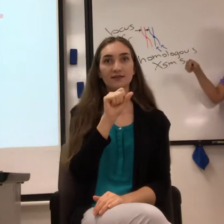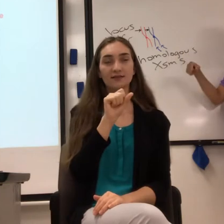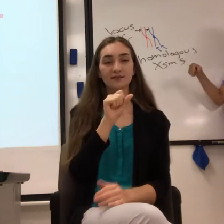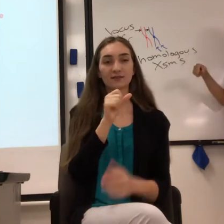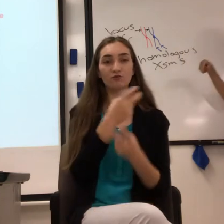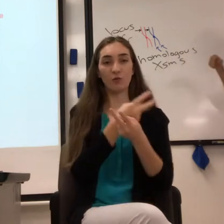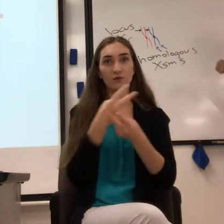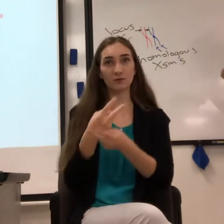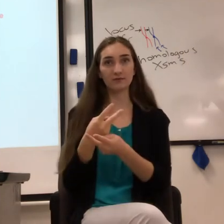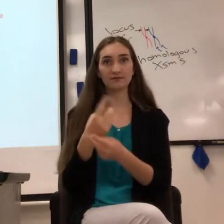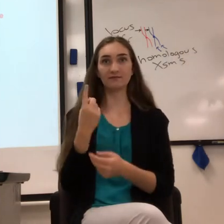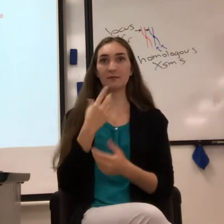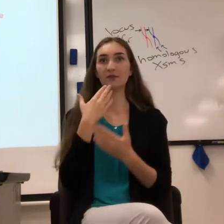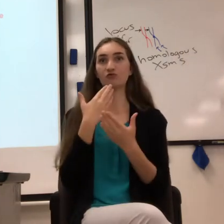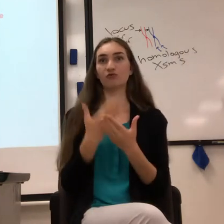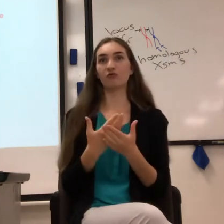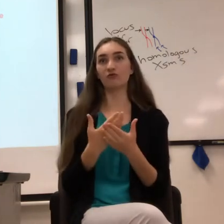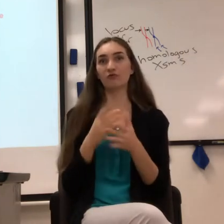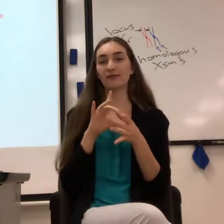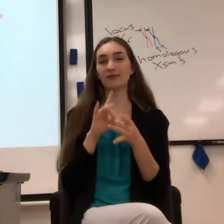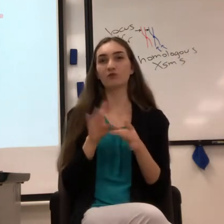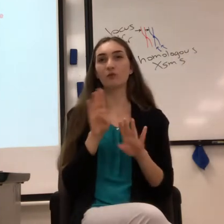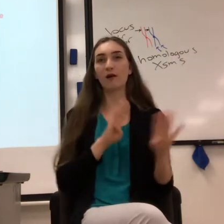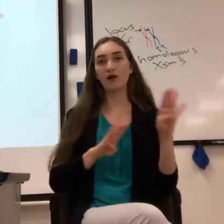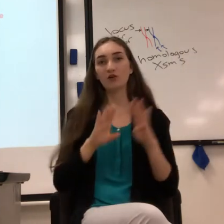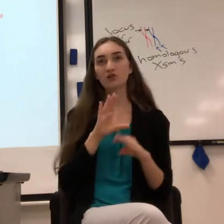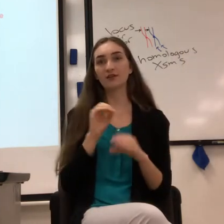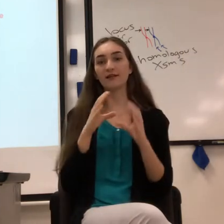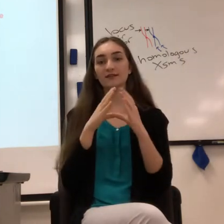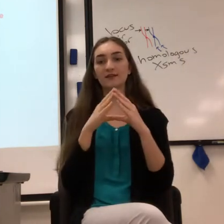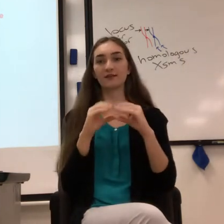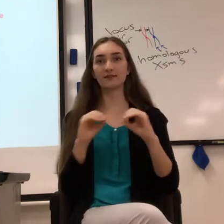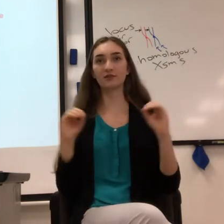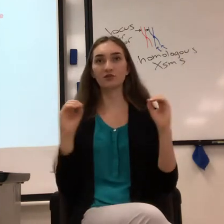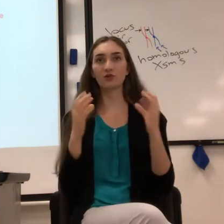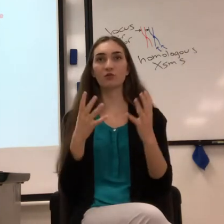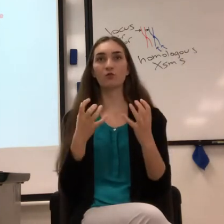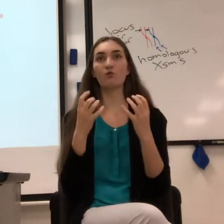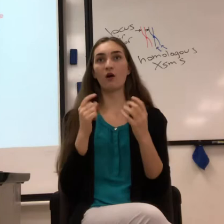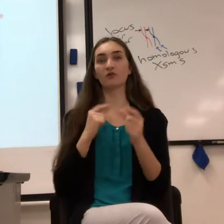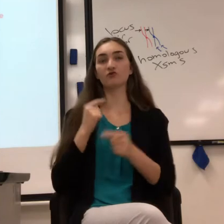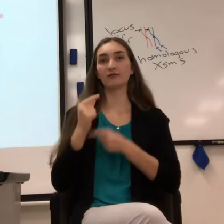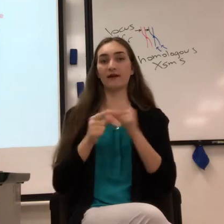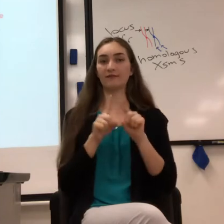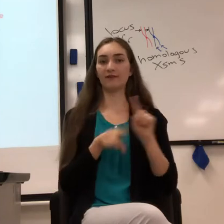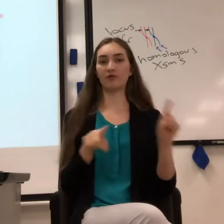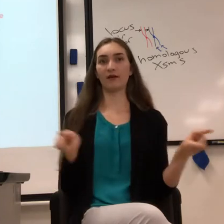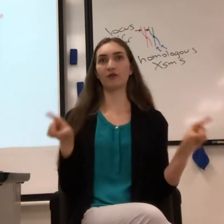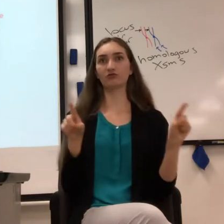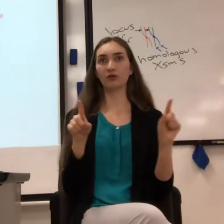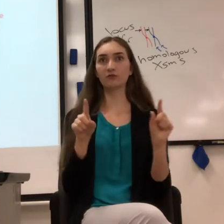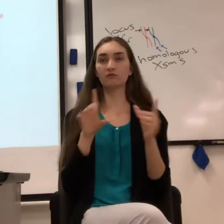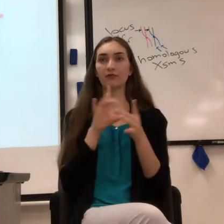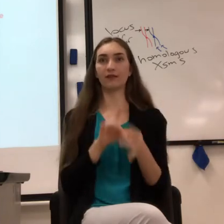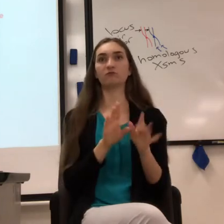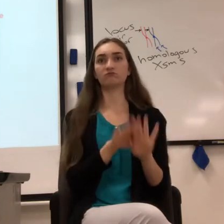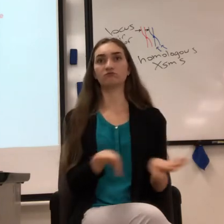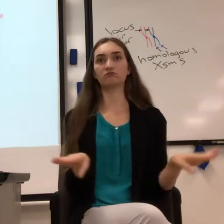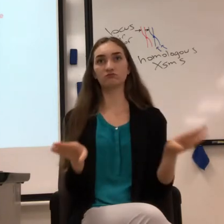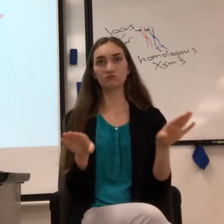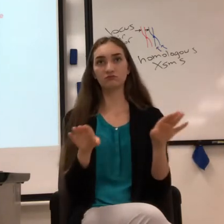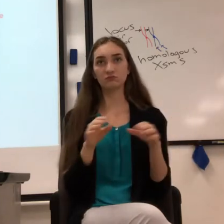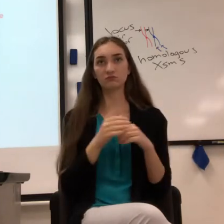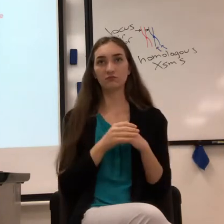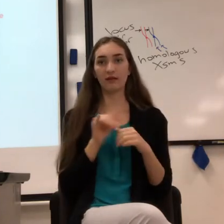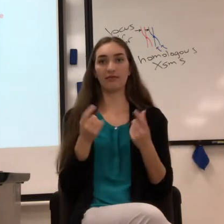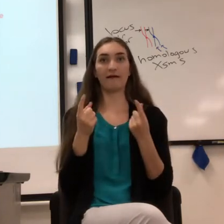for biology and cell division is you want genetic variation in the offspring. And so that happens